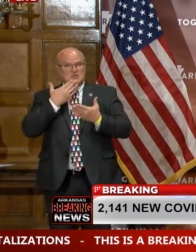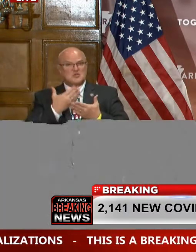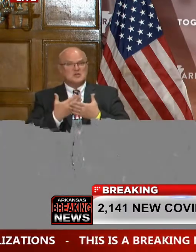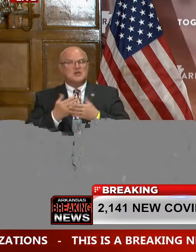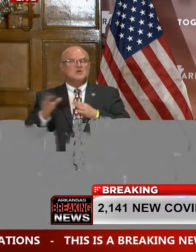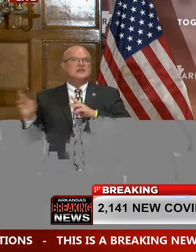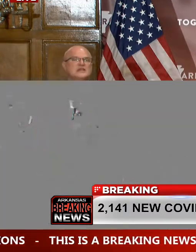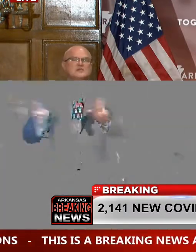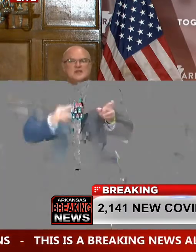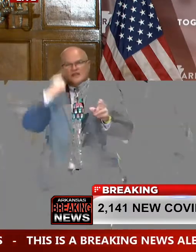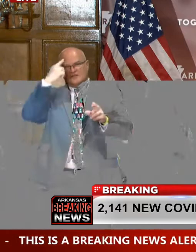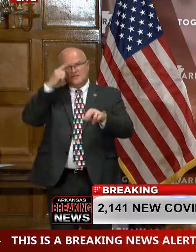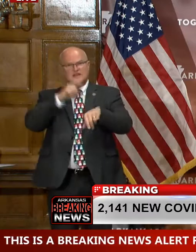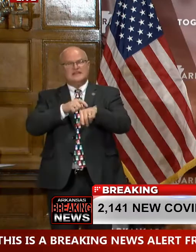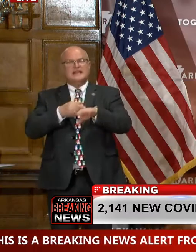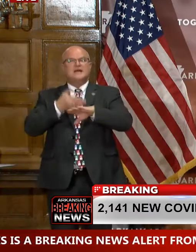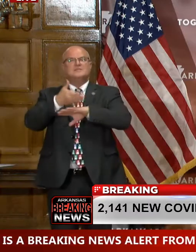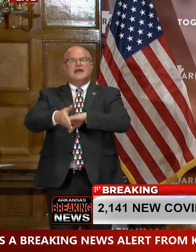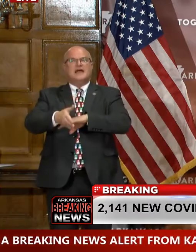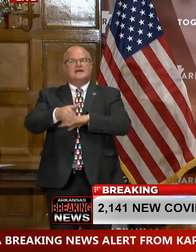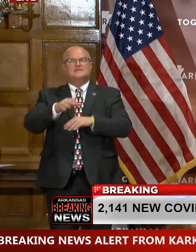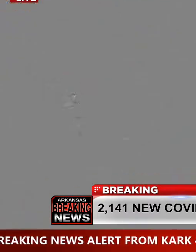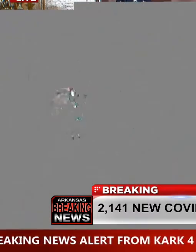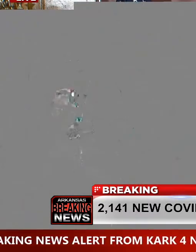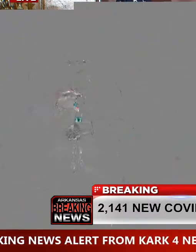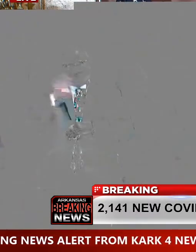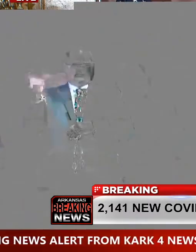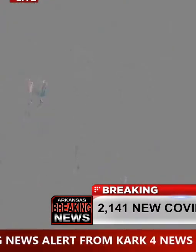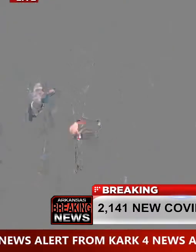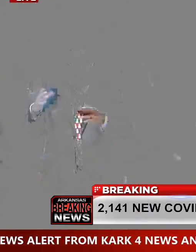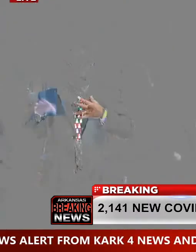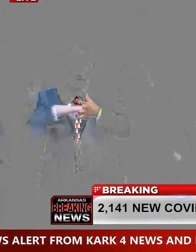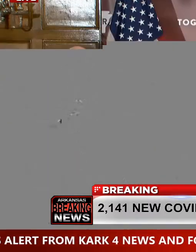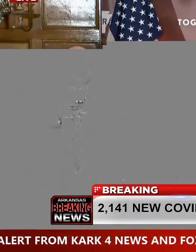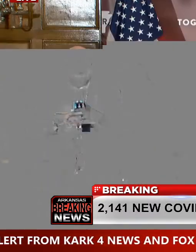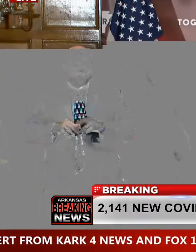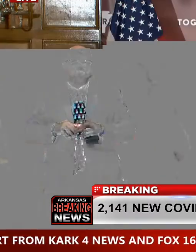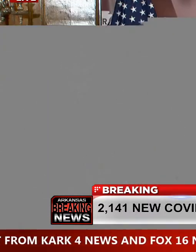we prepare for the time after students come back from Christmas break.